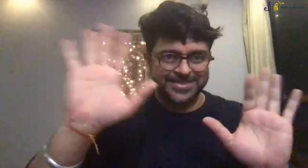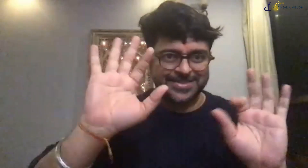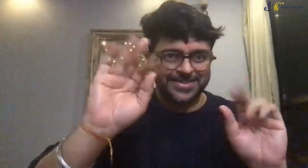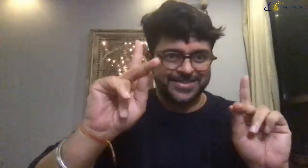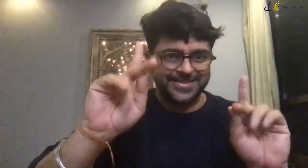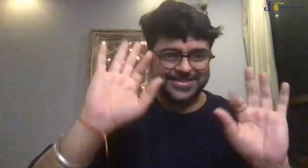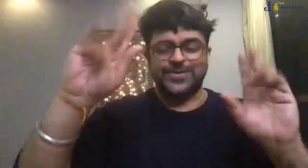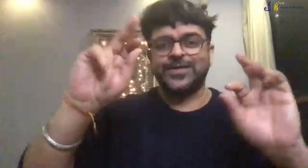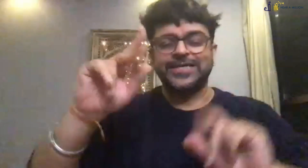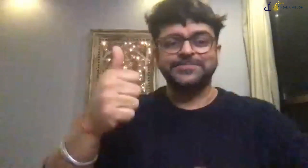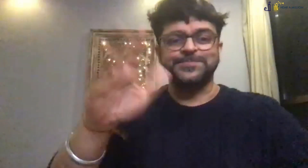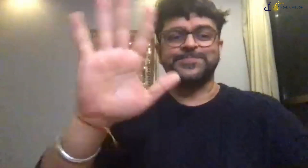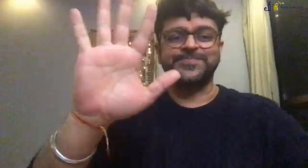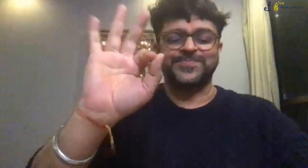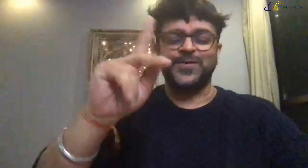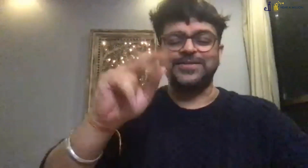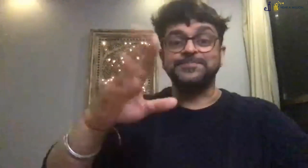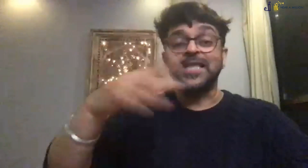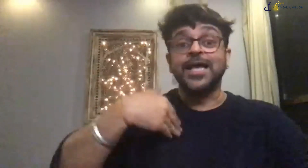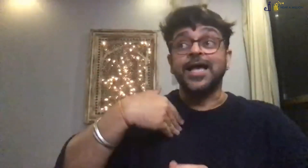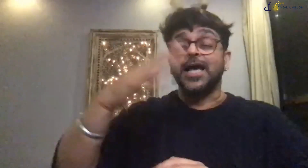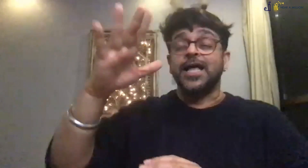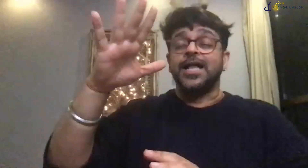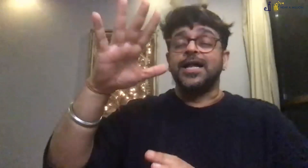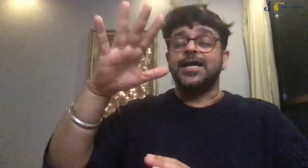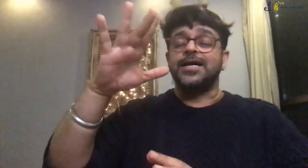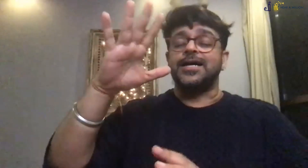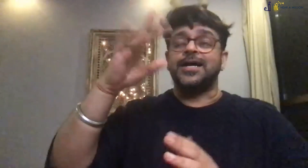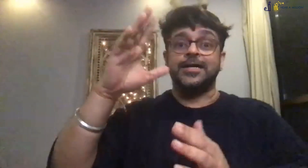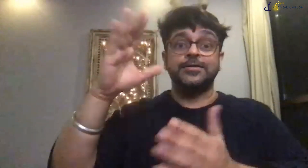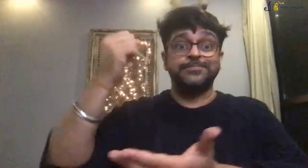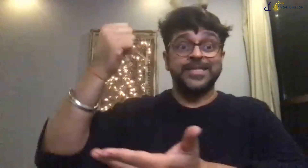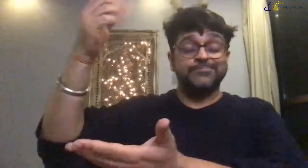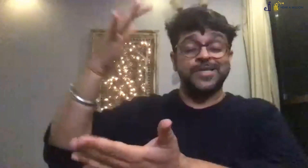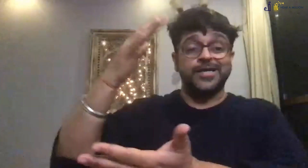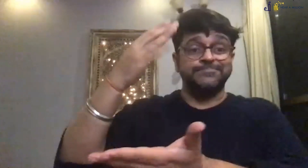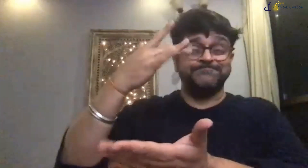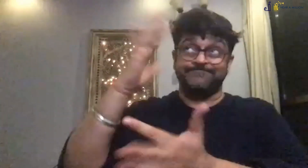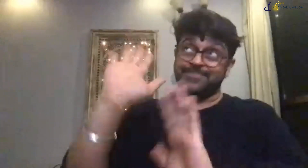forgot to put the interpreter. Yeah. Yeah. All right. So that